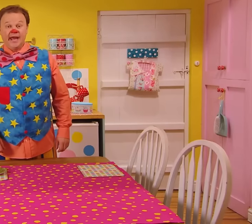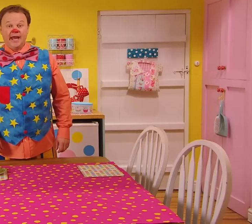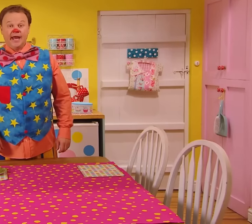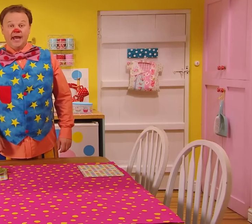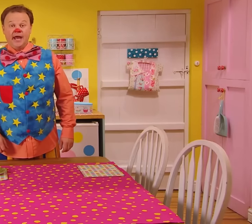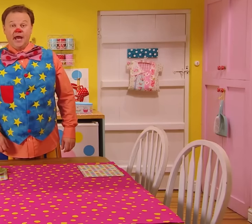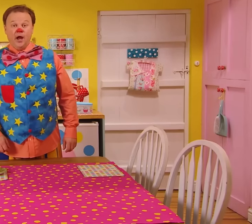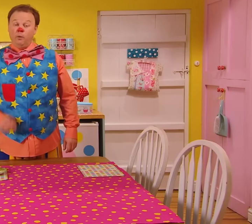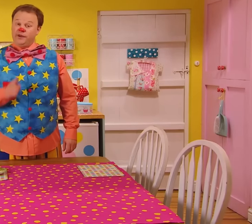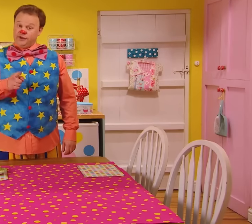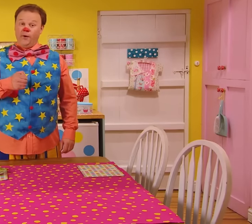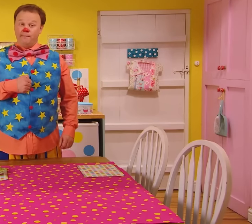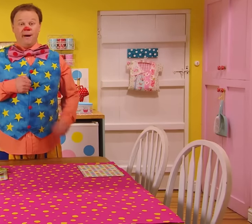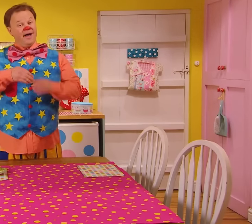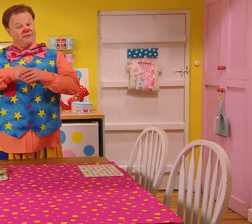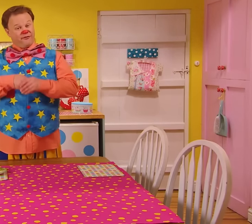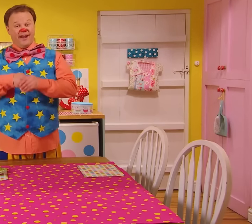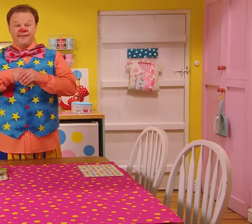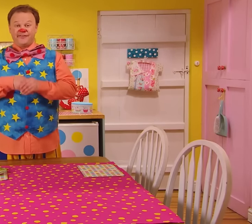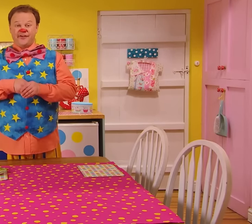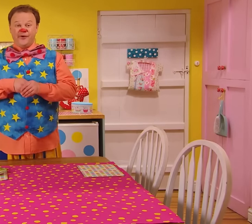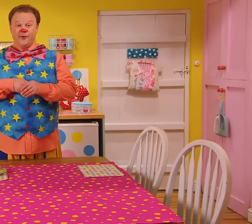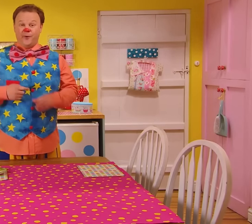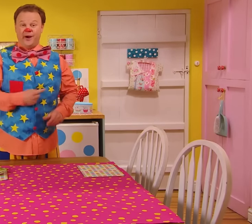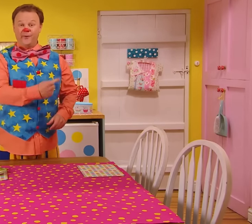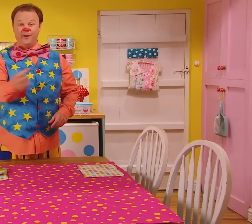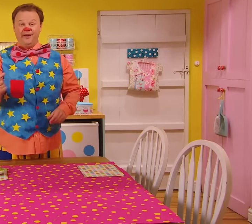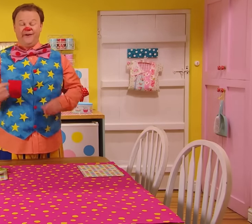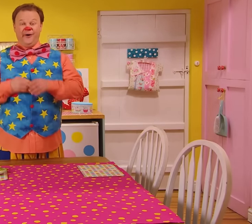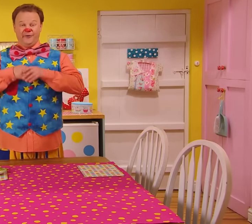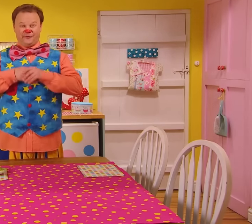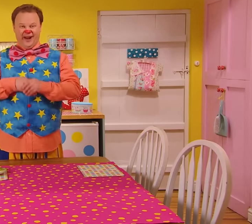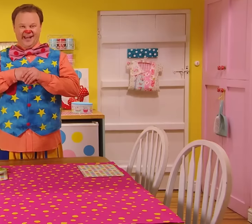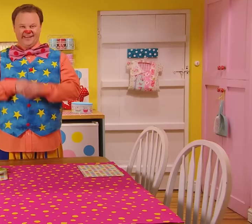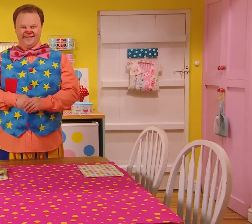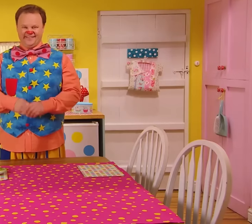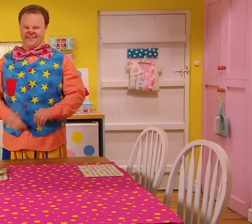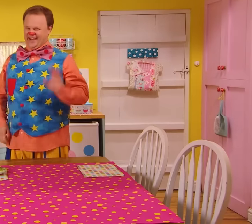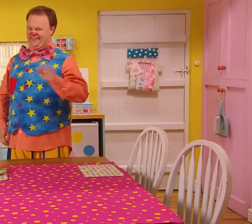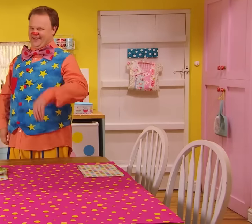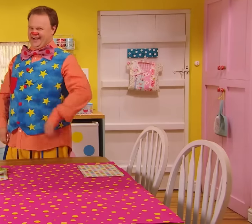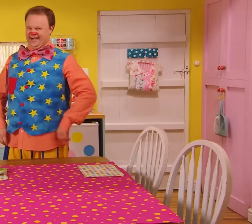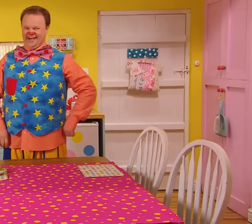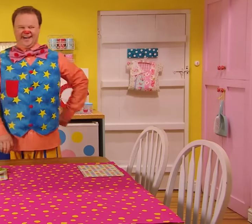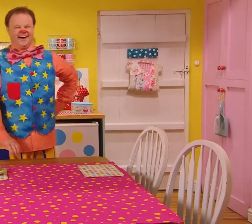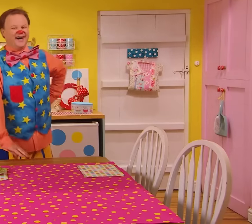our friend. Well, you're my friend too. We're all friends.